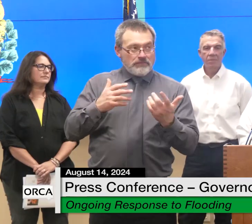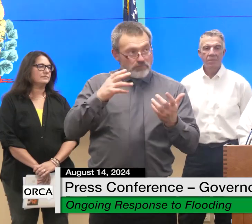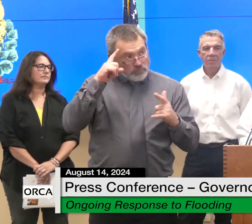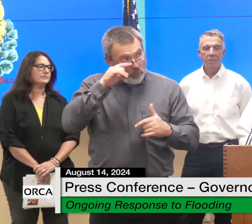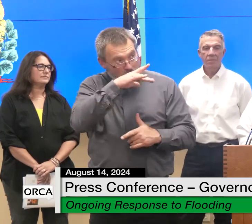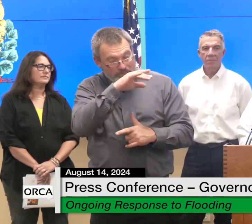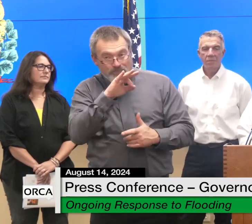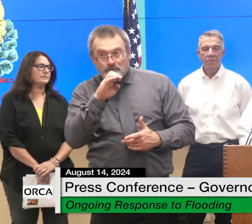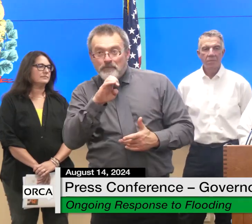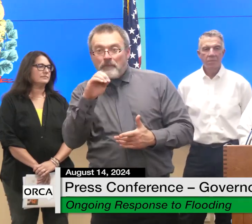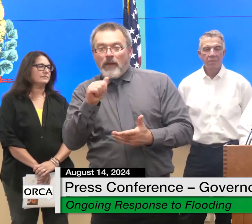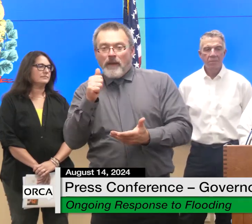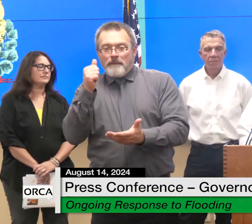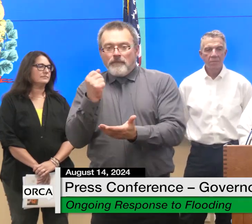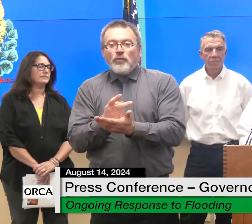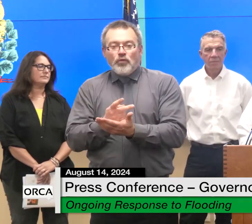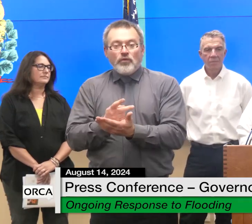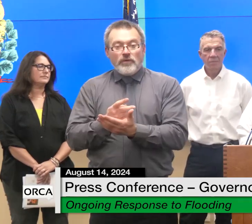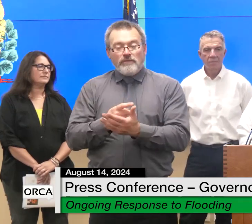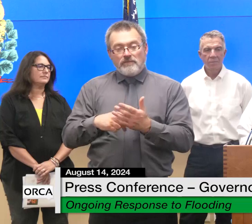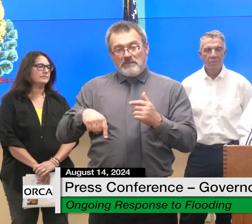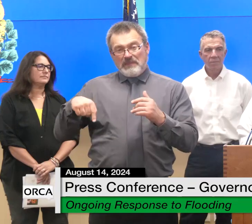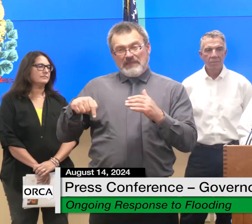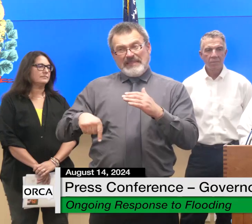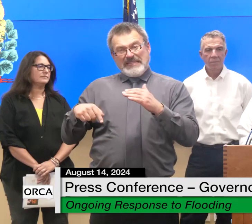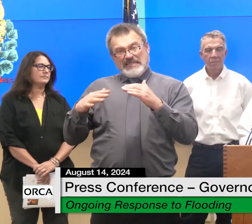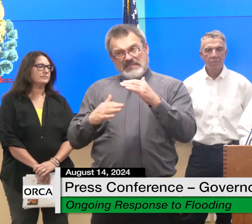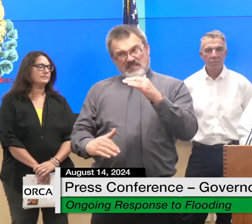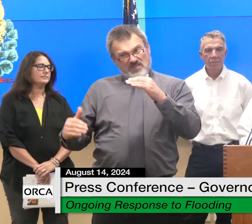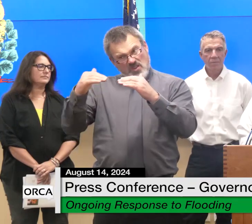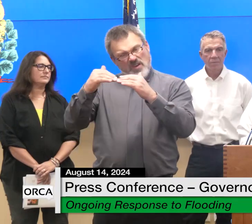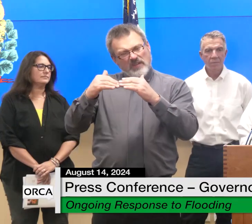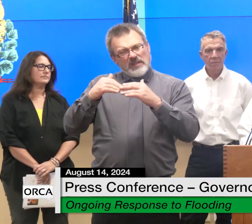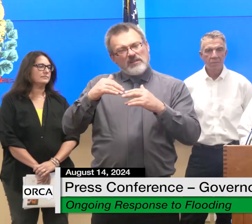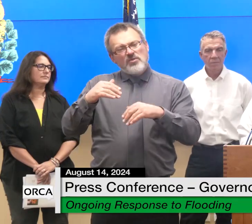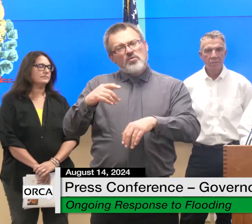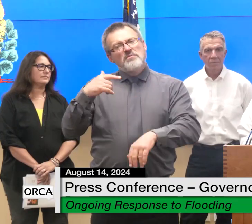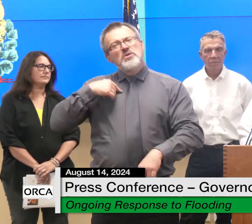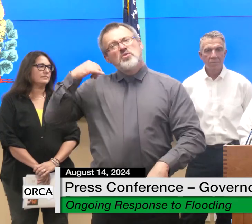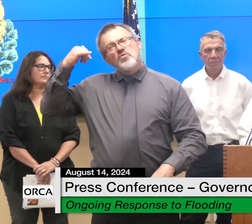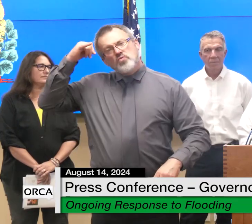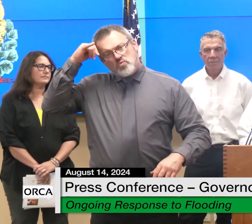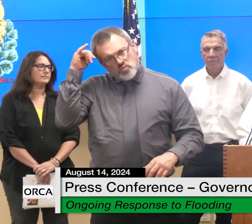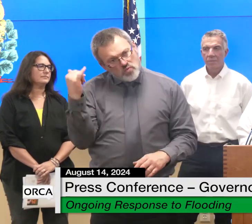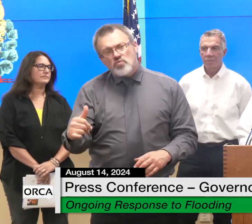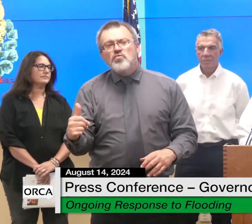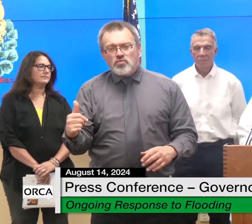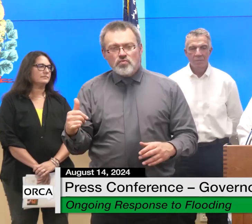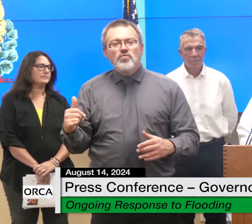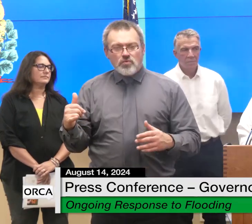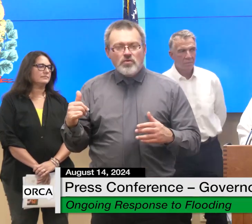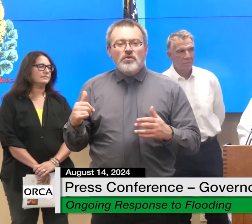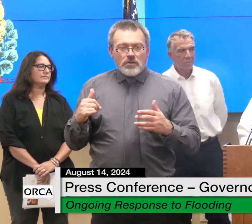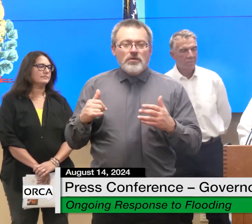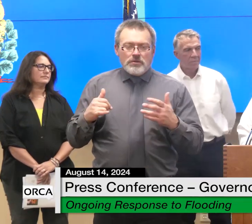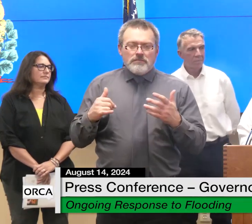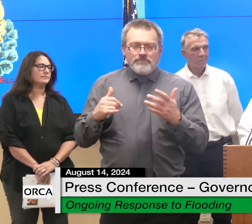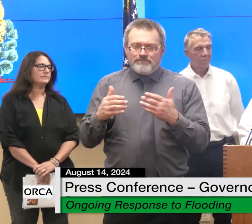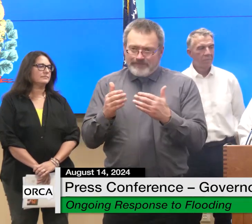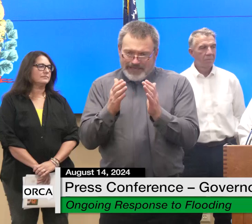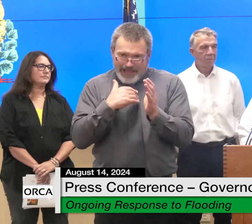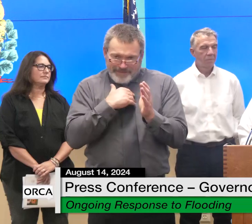Recovery is a long process. It is a phased approach and divided into short-term recovery, intermediate